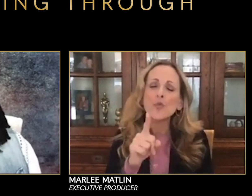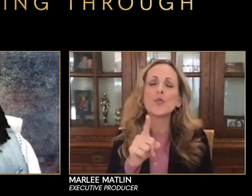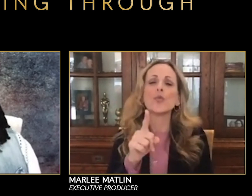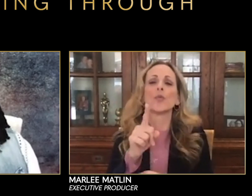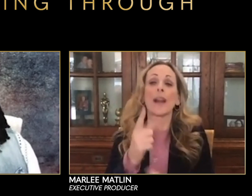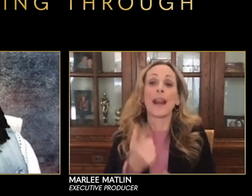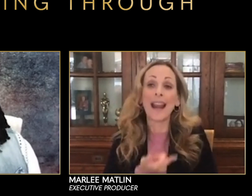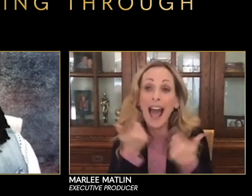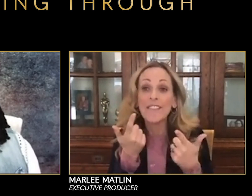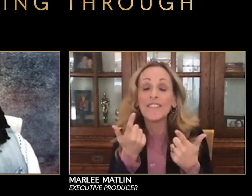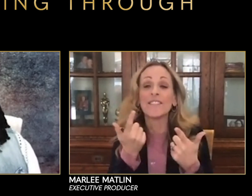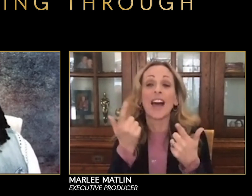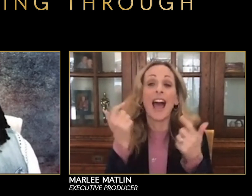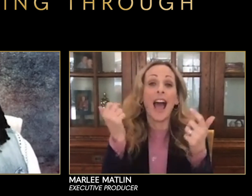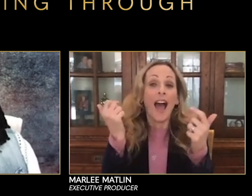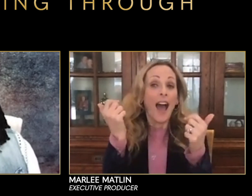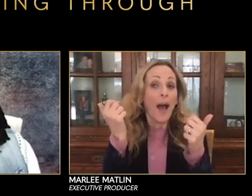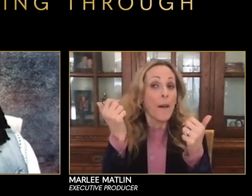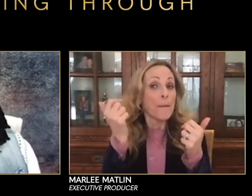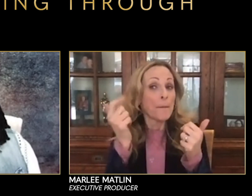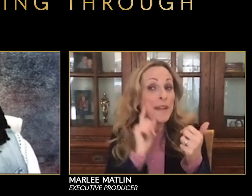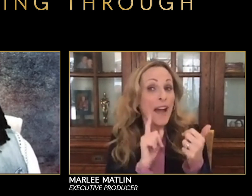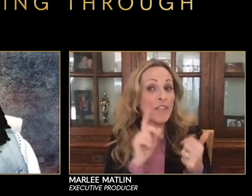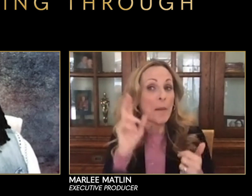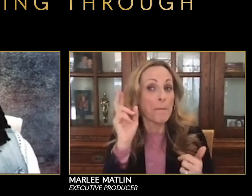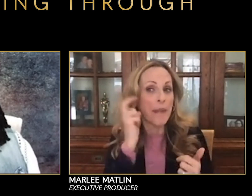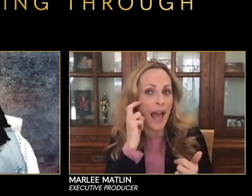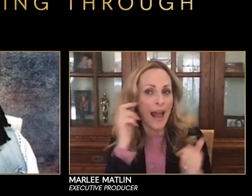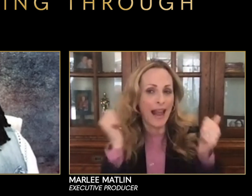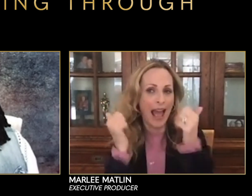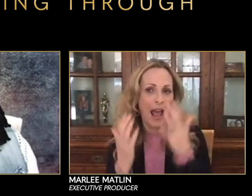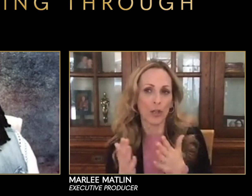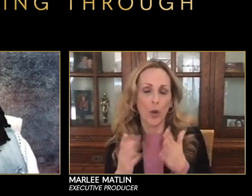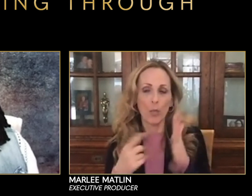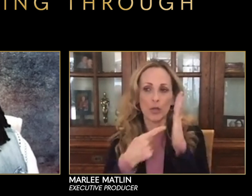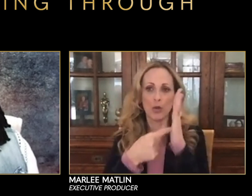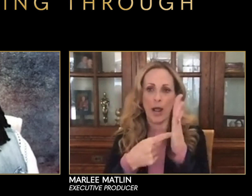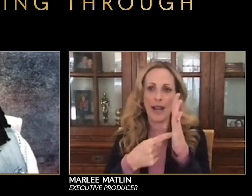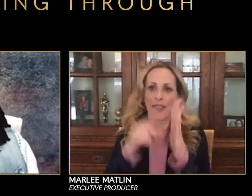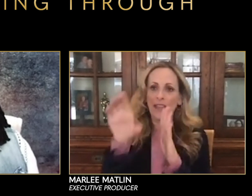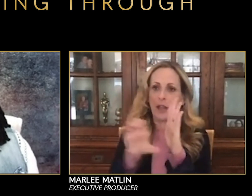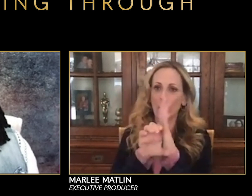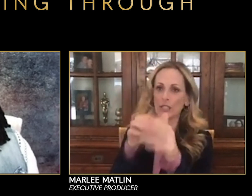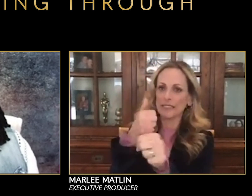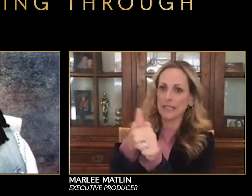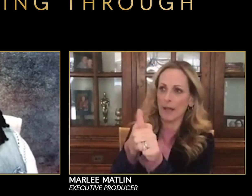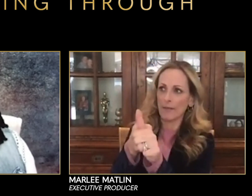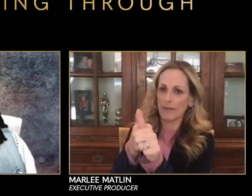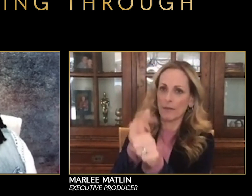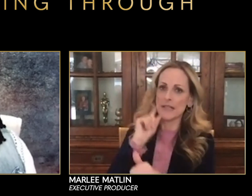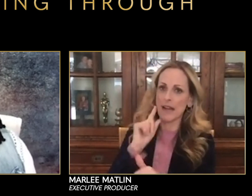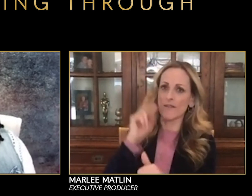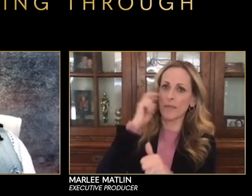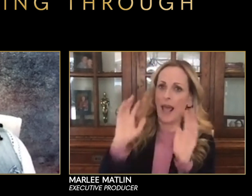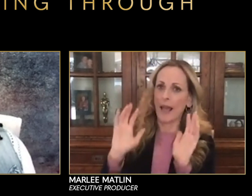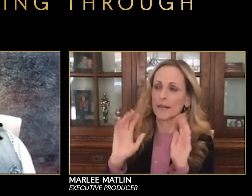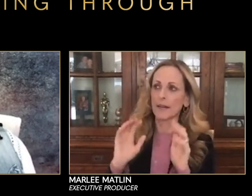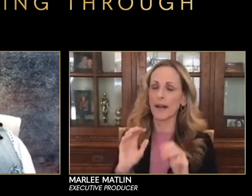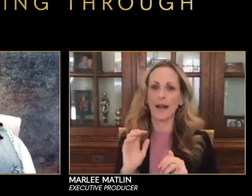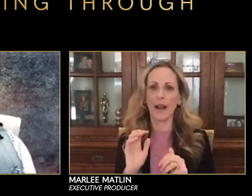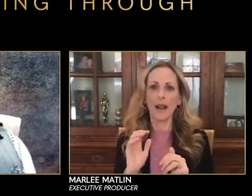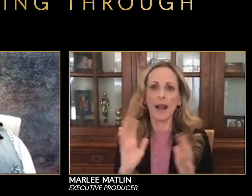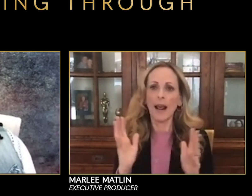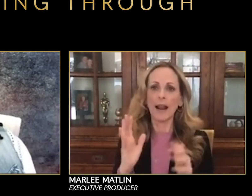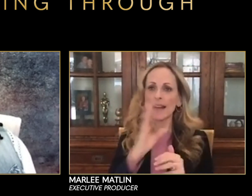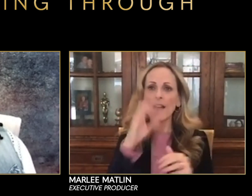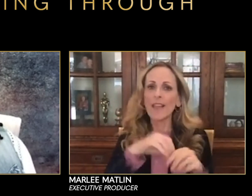film display authenticity like this, using an actor who is deaf and blind in a role that is deaf and blind itself.